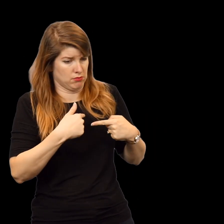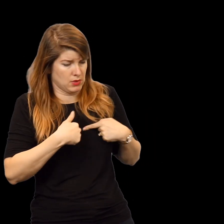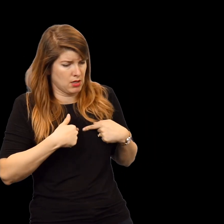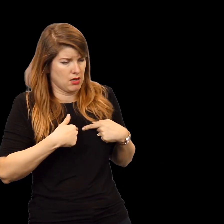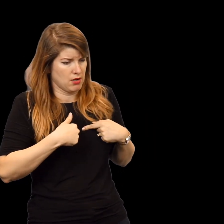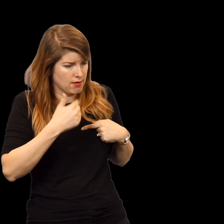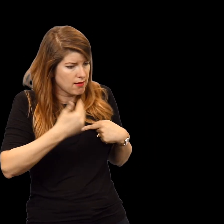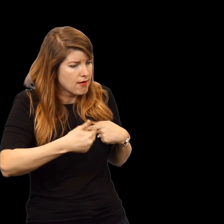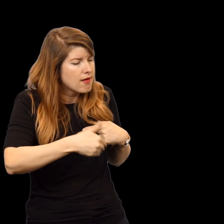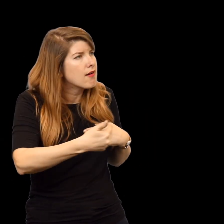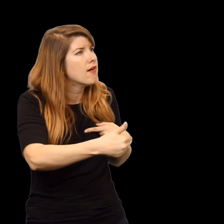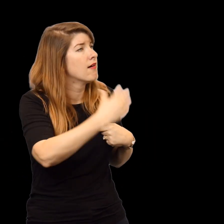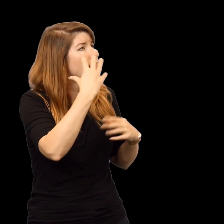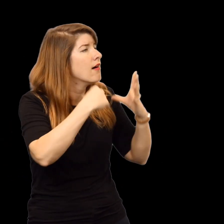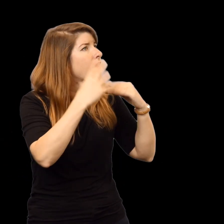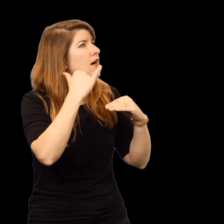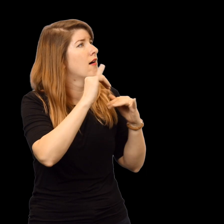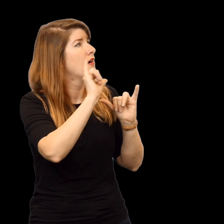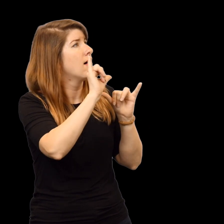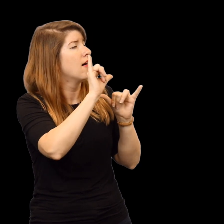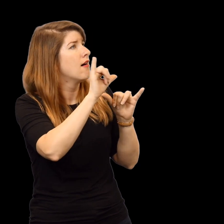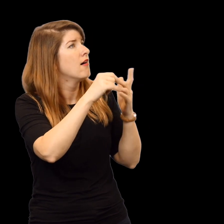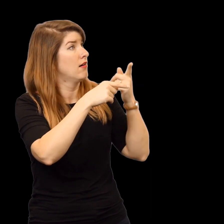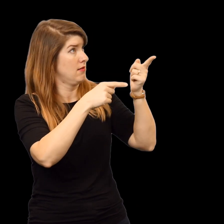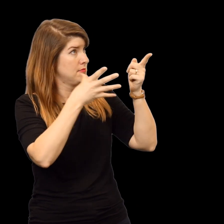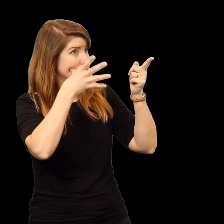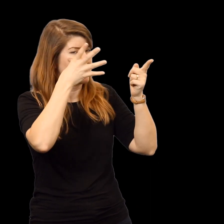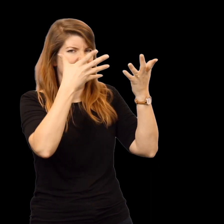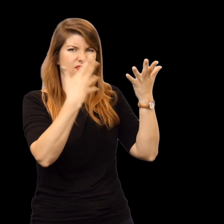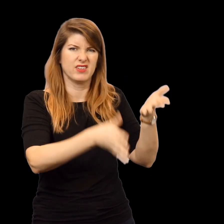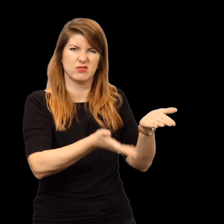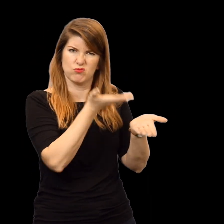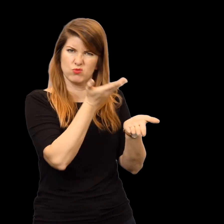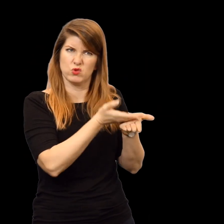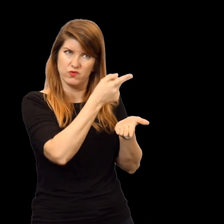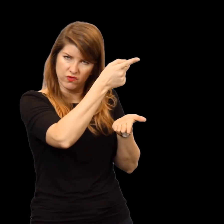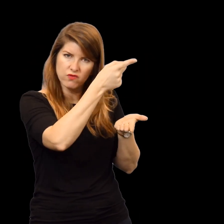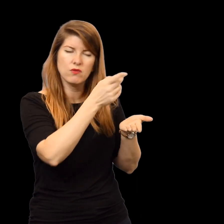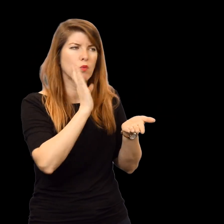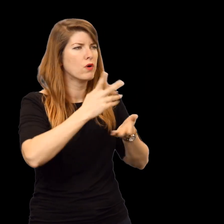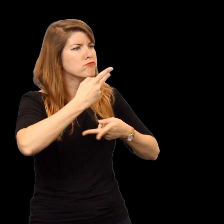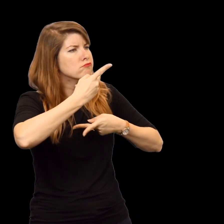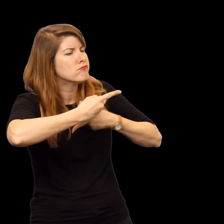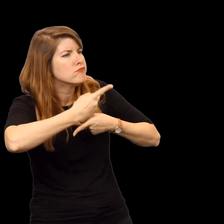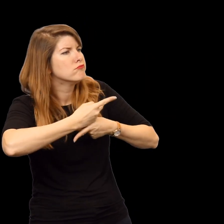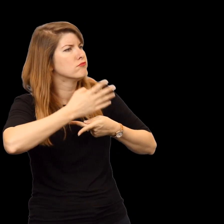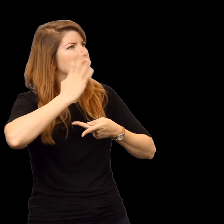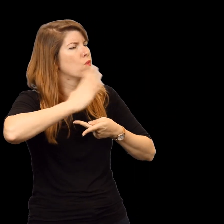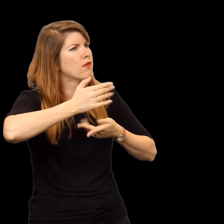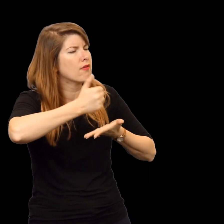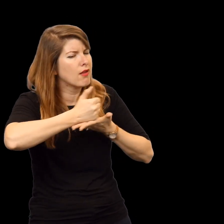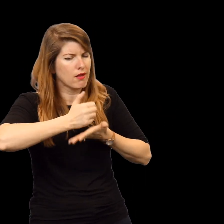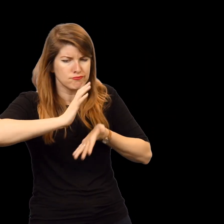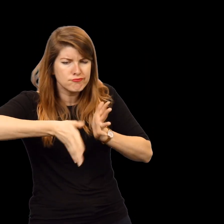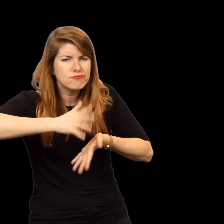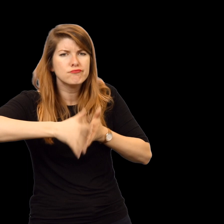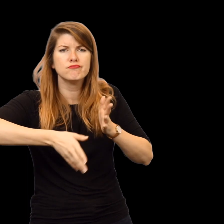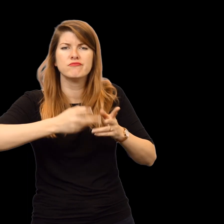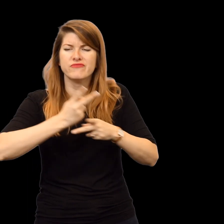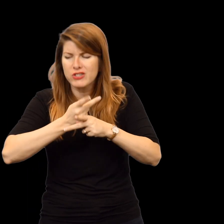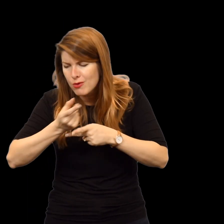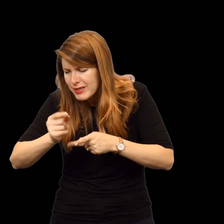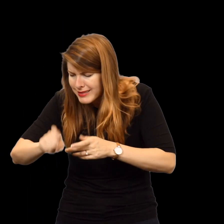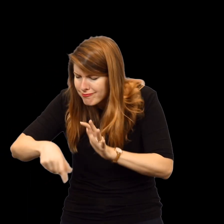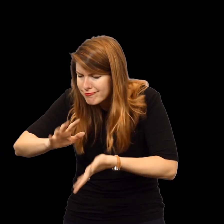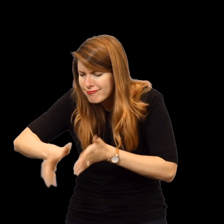they have repeated experiences where the parent has proven that they're going to take care of them, that they're going to figure out what they need, they're